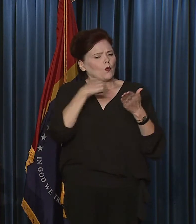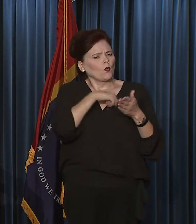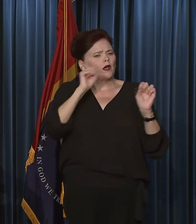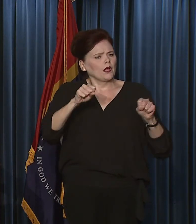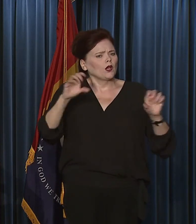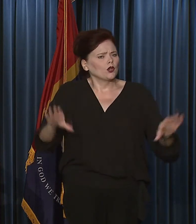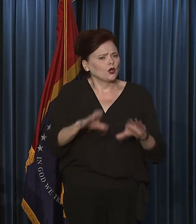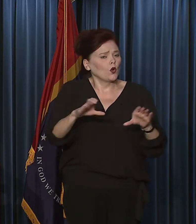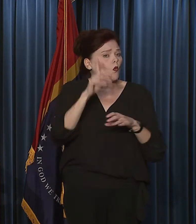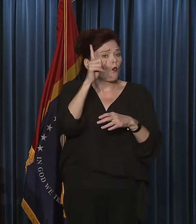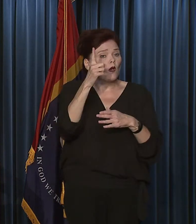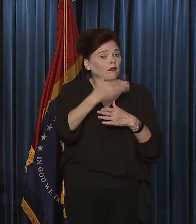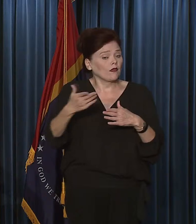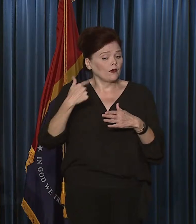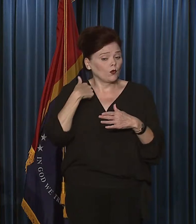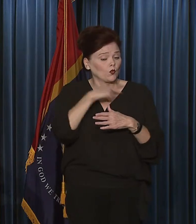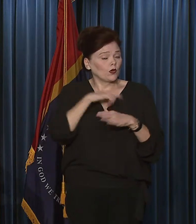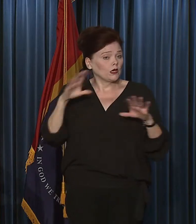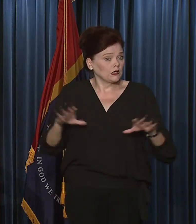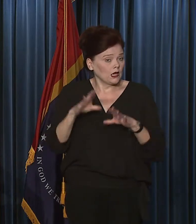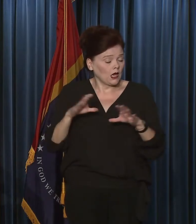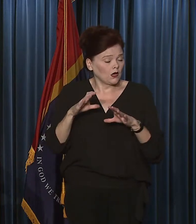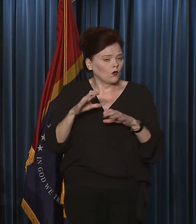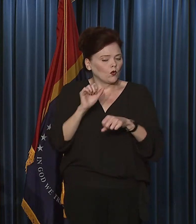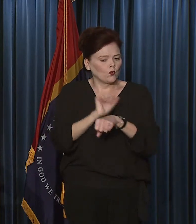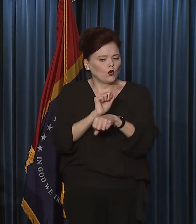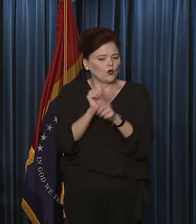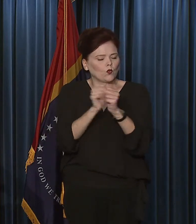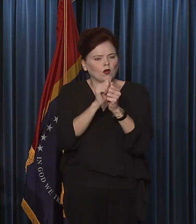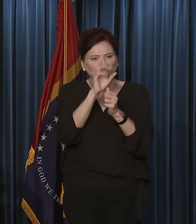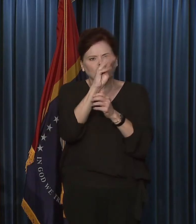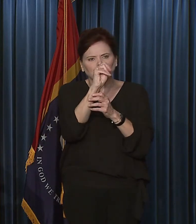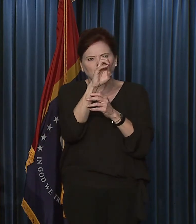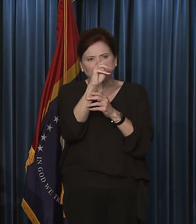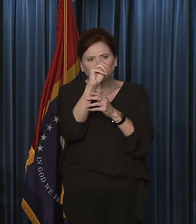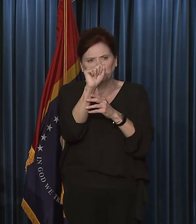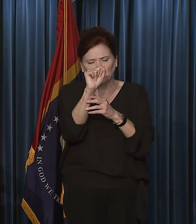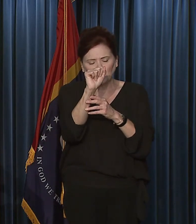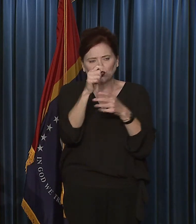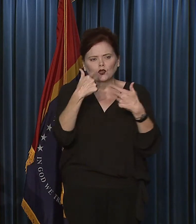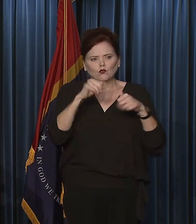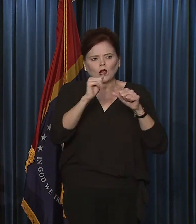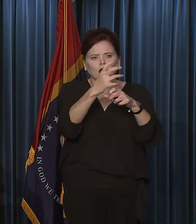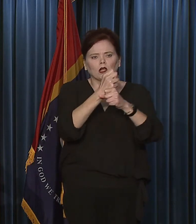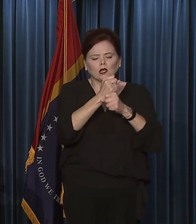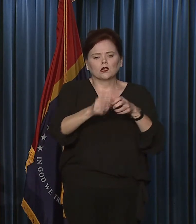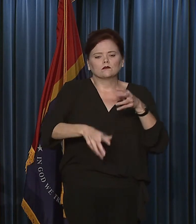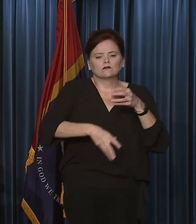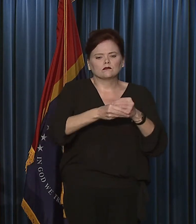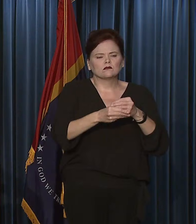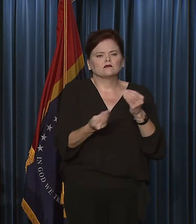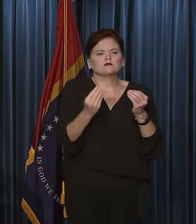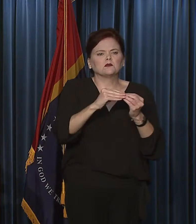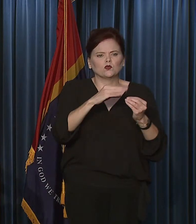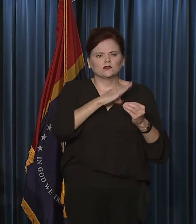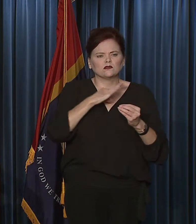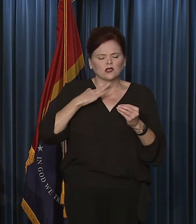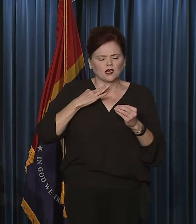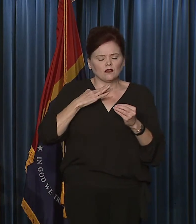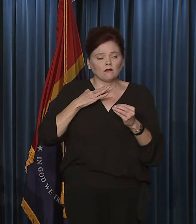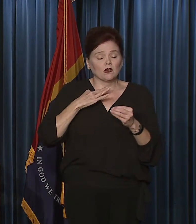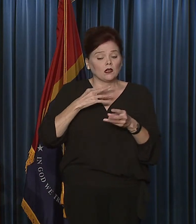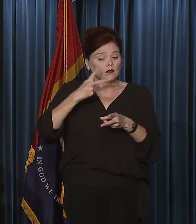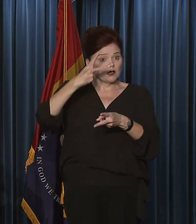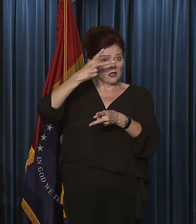think one of the things that we've done is working with MEMA to try to get additional staff,